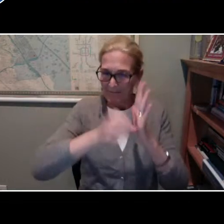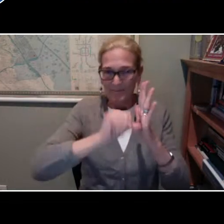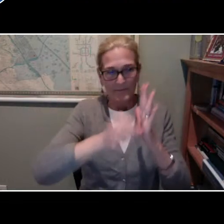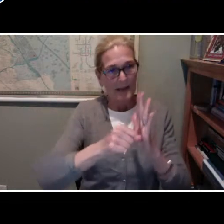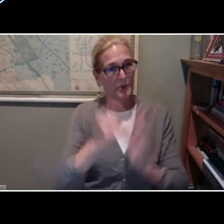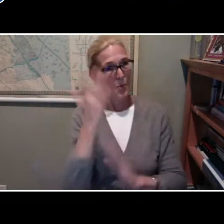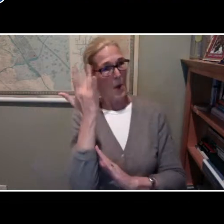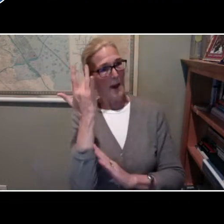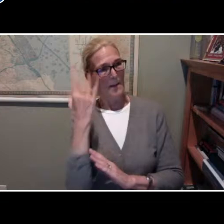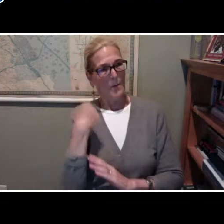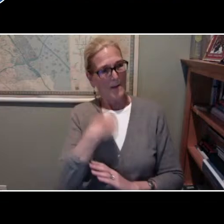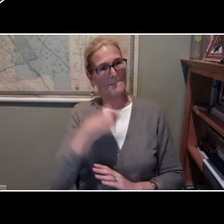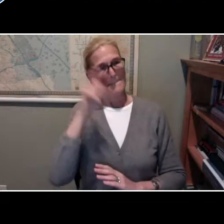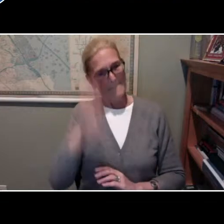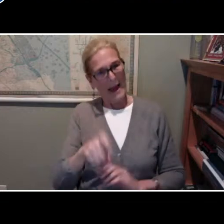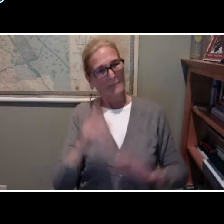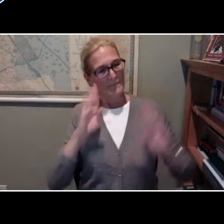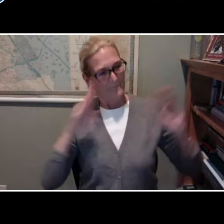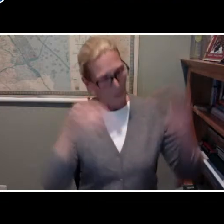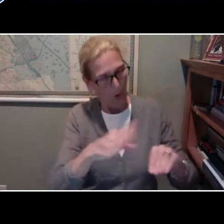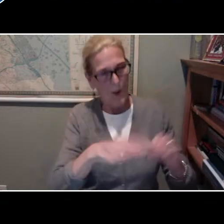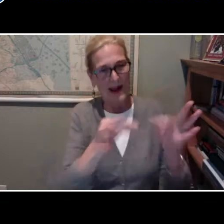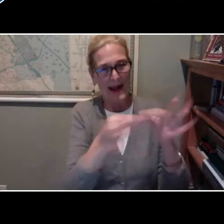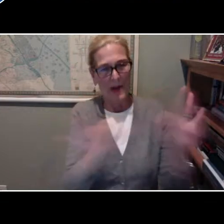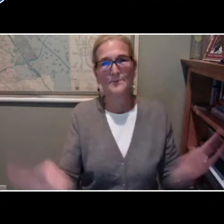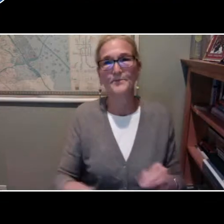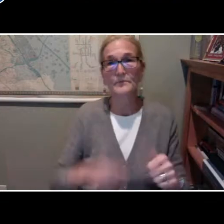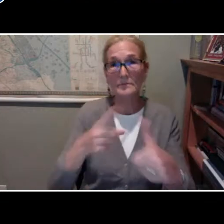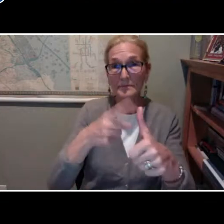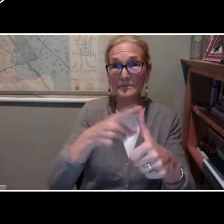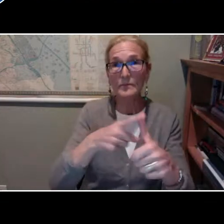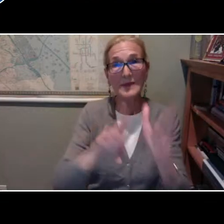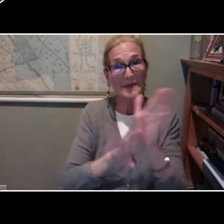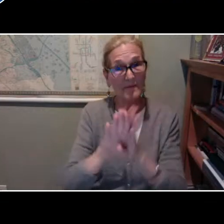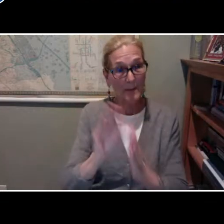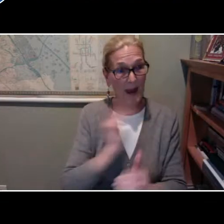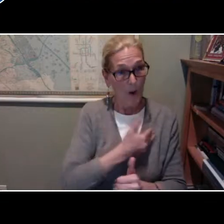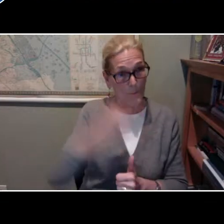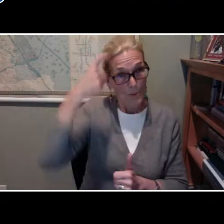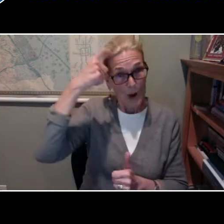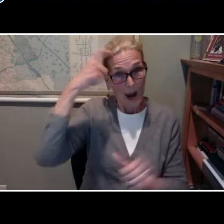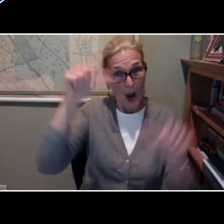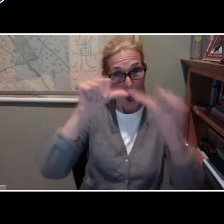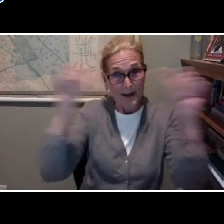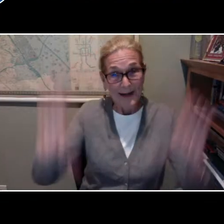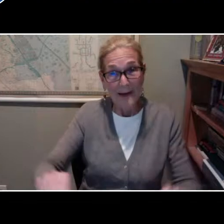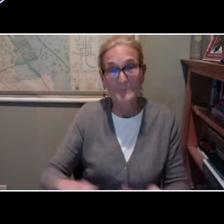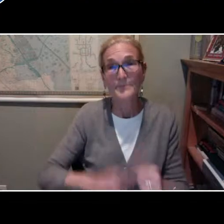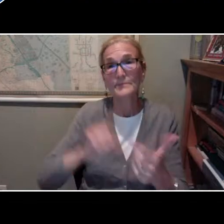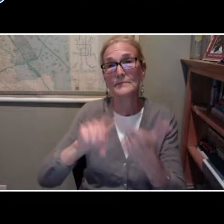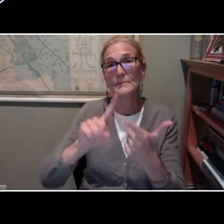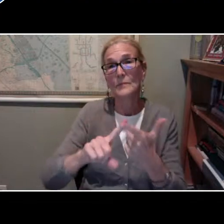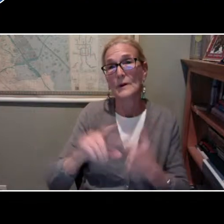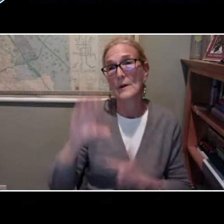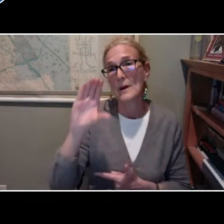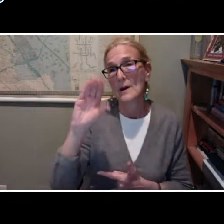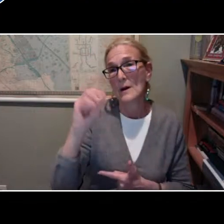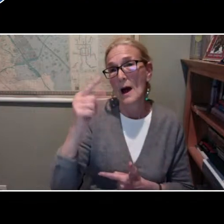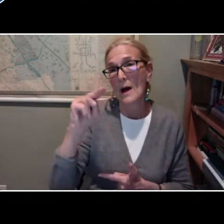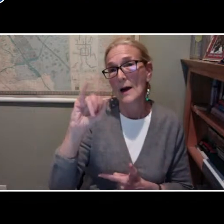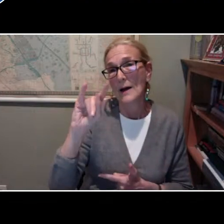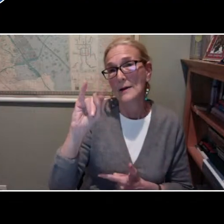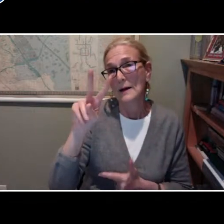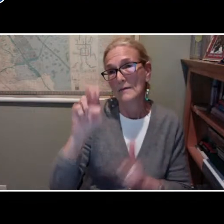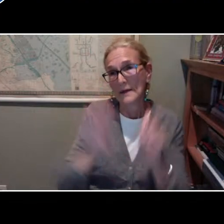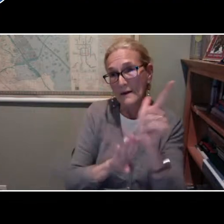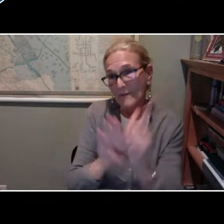Why is language essential? We have to really go back to the basics and focus on language.